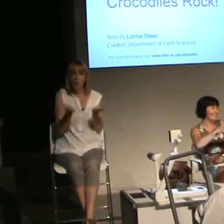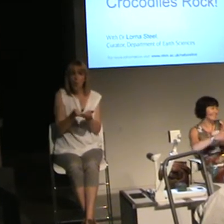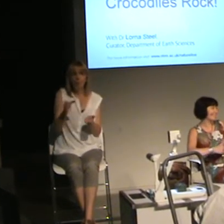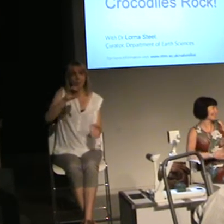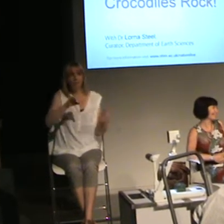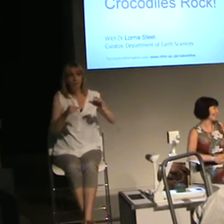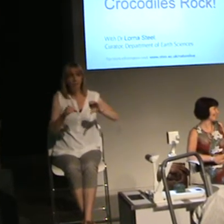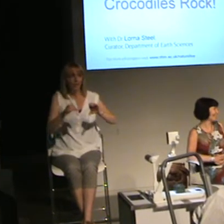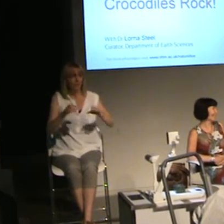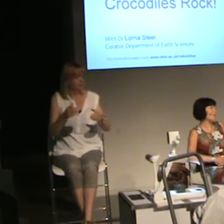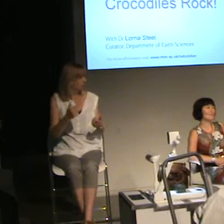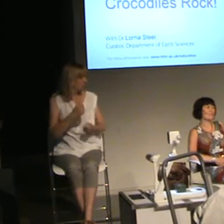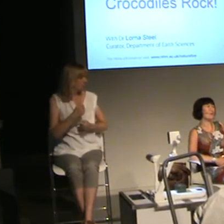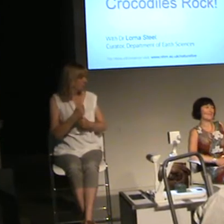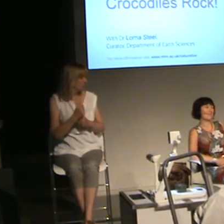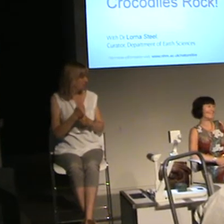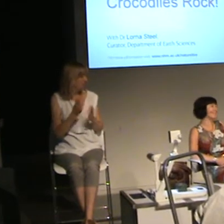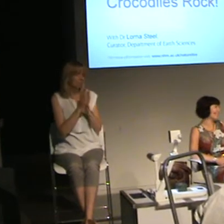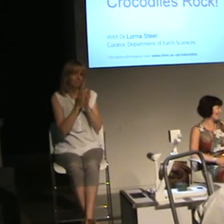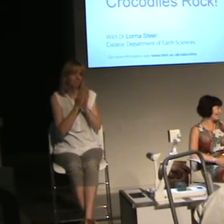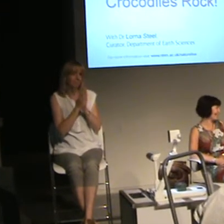day. It's a long day.